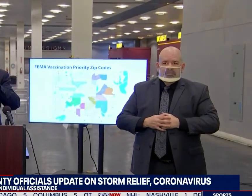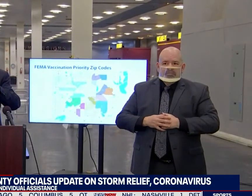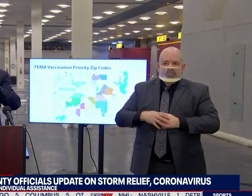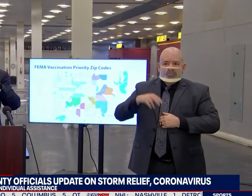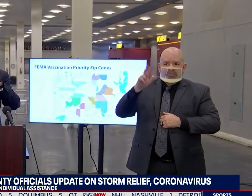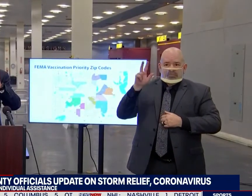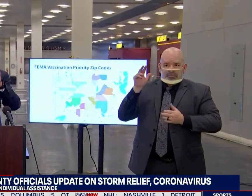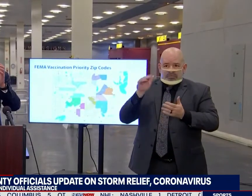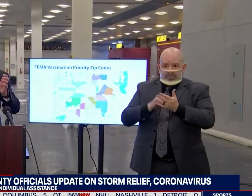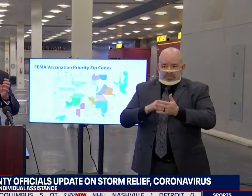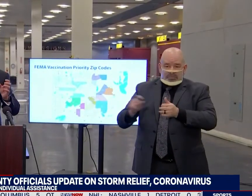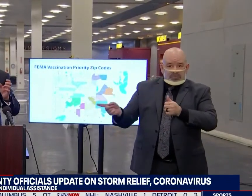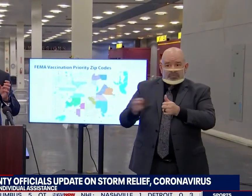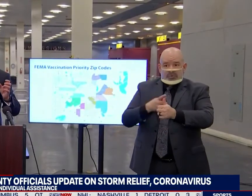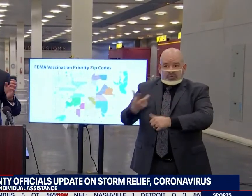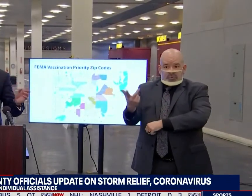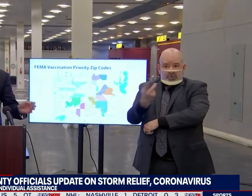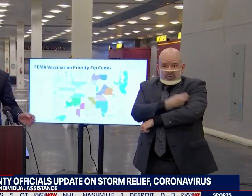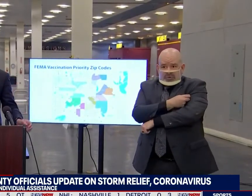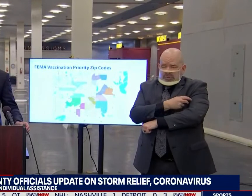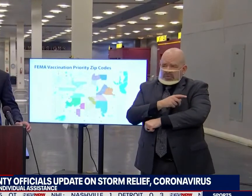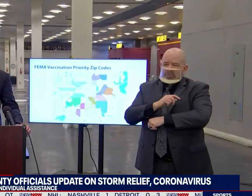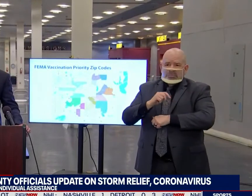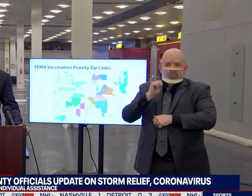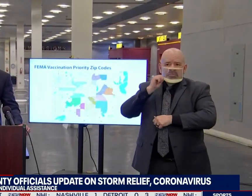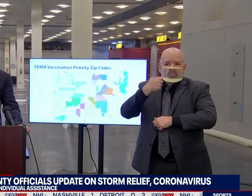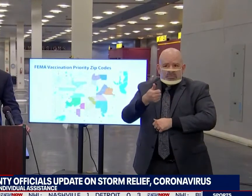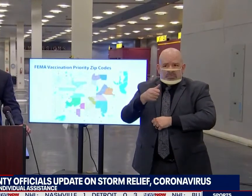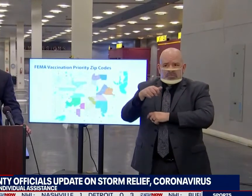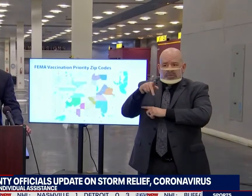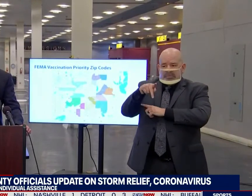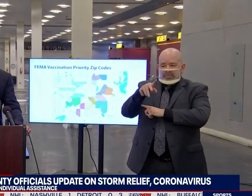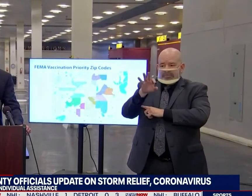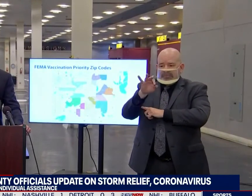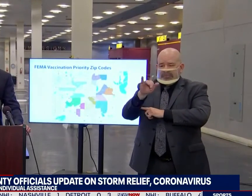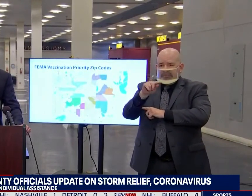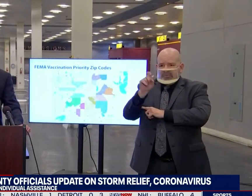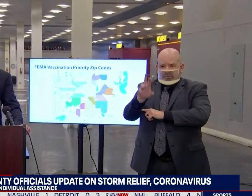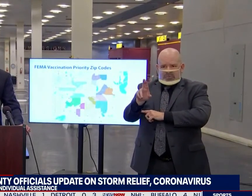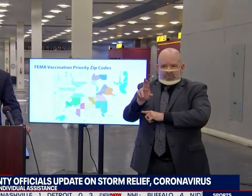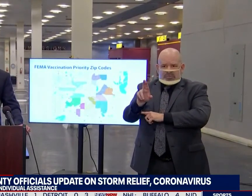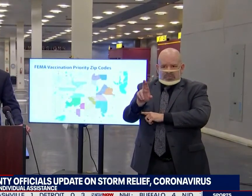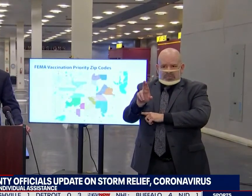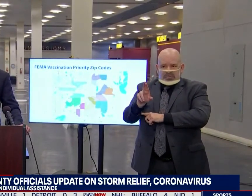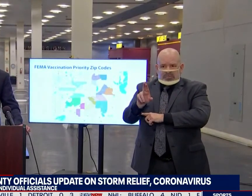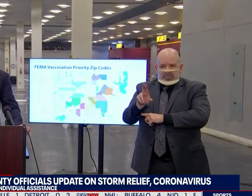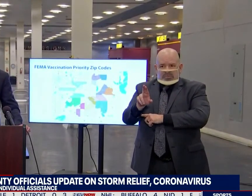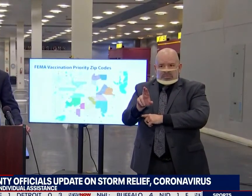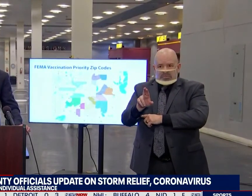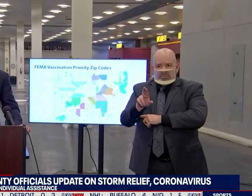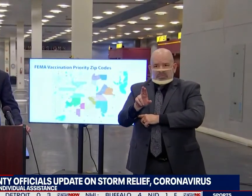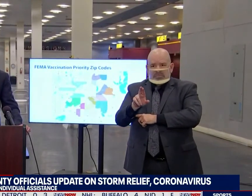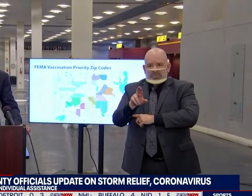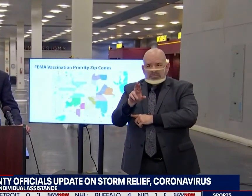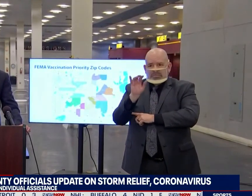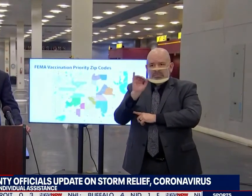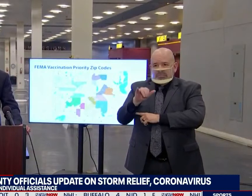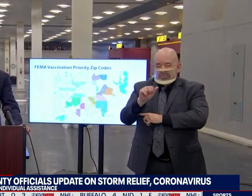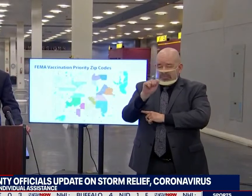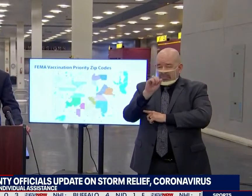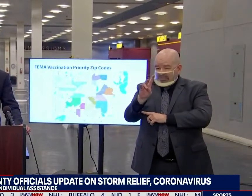of Fiser vaccine to these underserved communities for three weeks and then 3,000